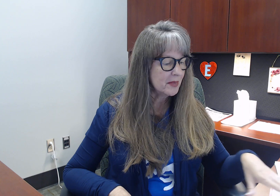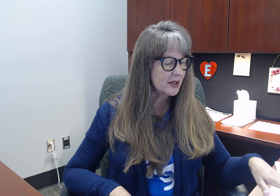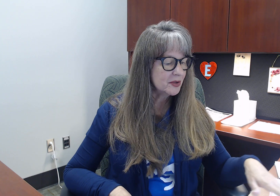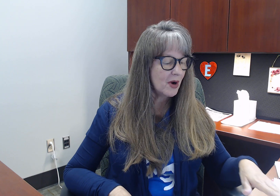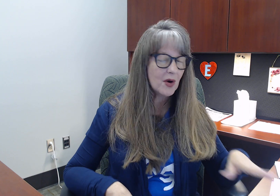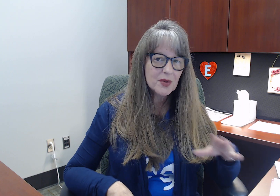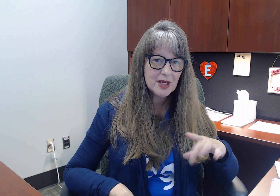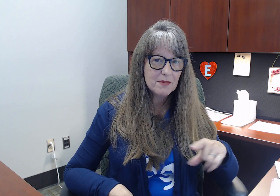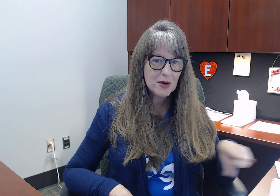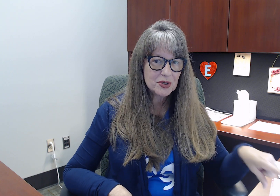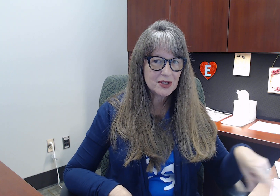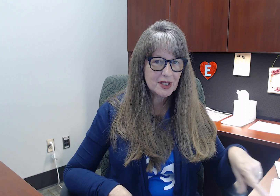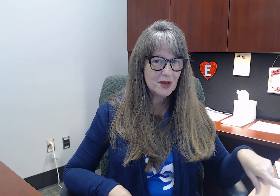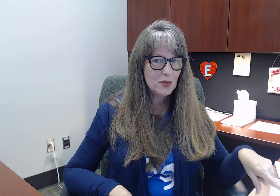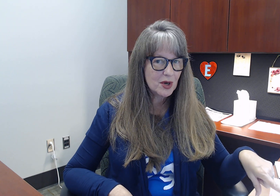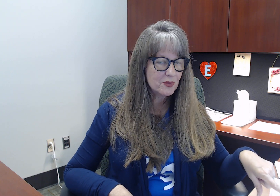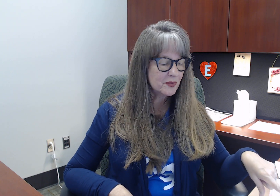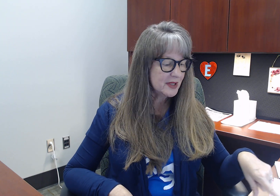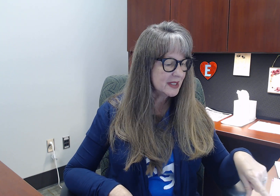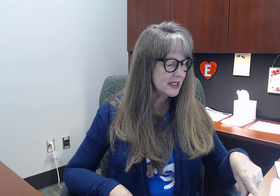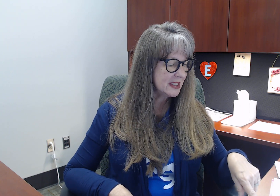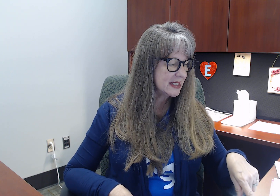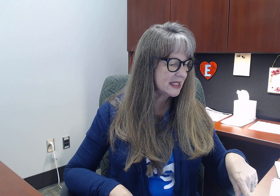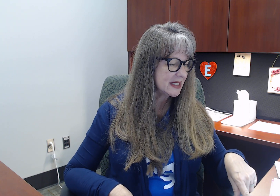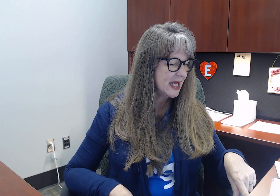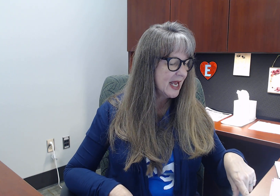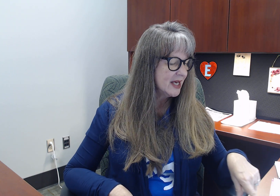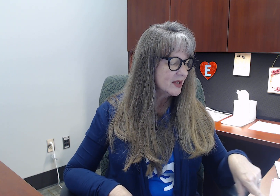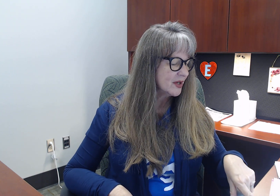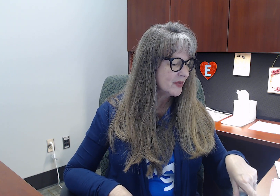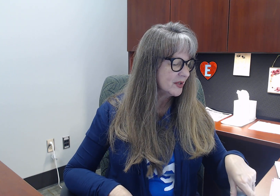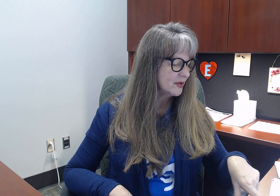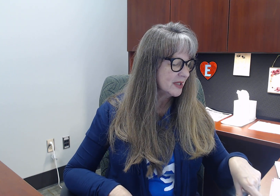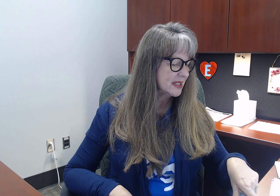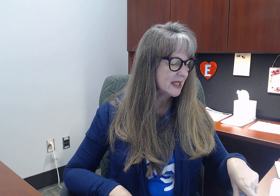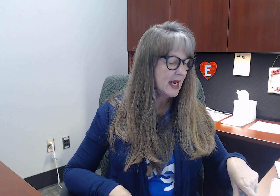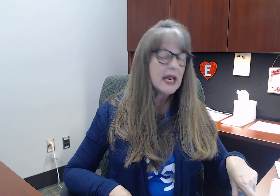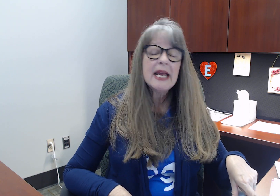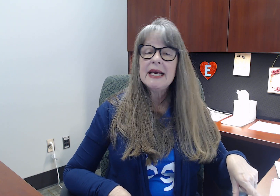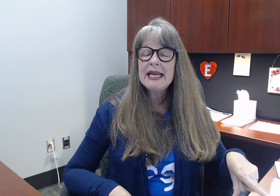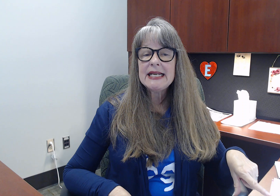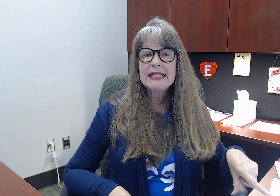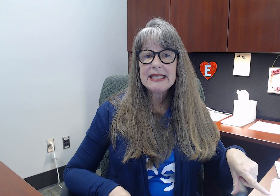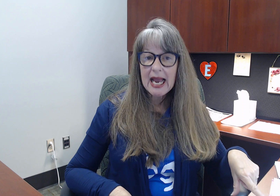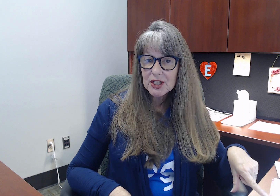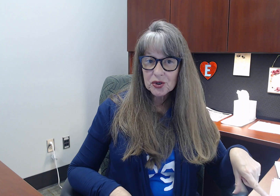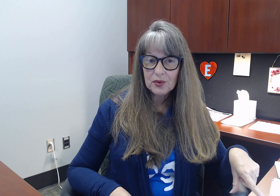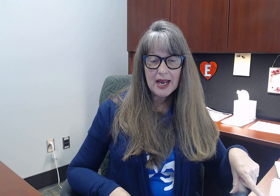do all the emotions, and then we'll go through these sentences so that you can see that. Exaggerate.